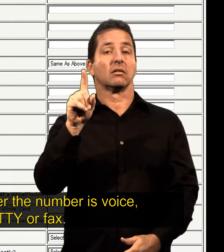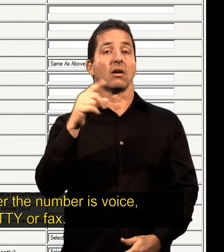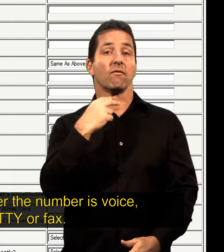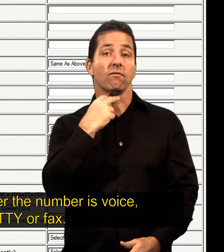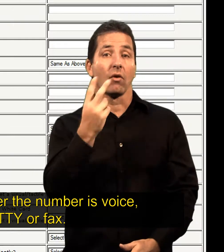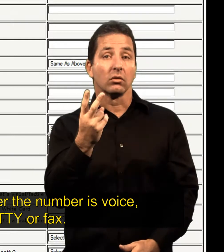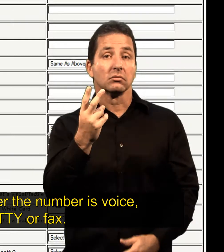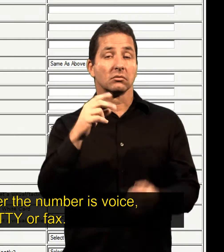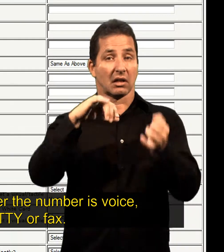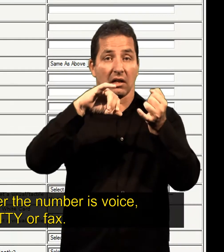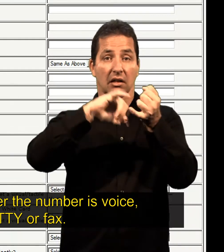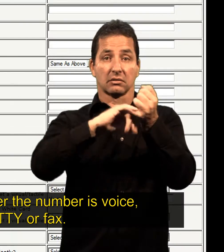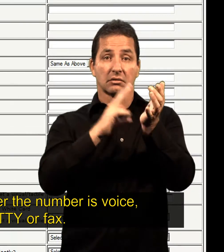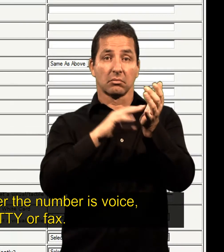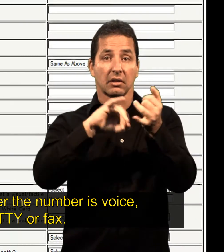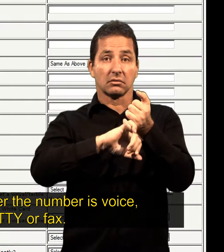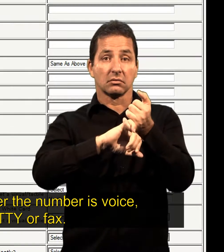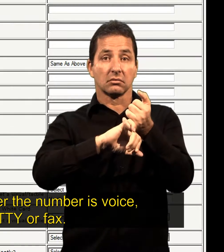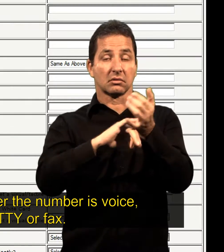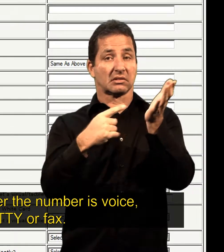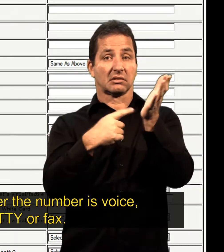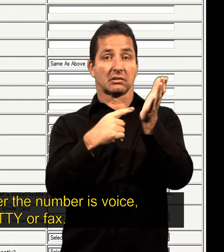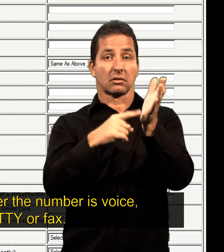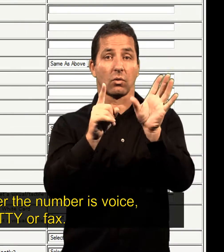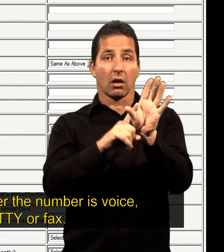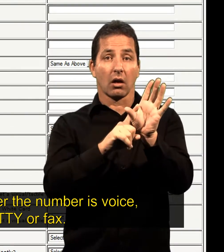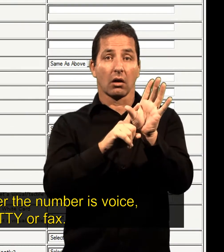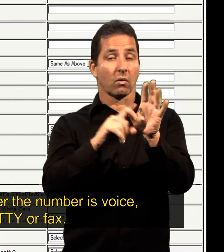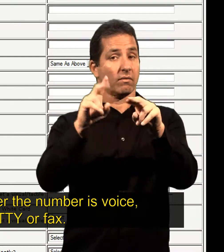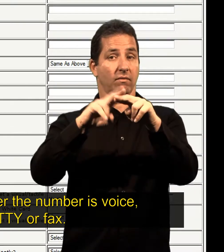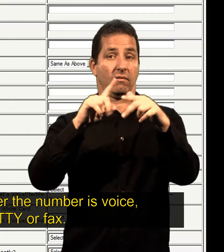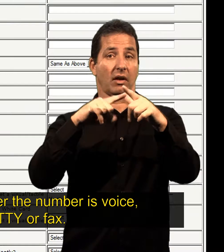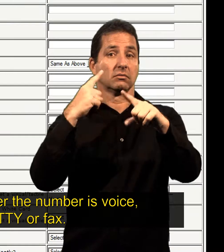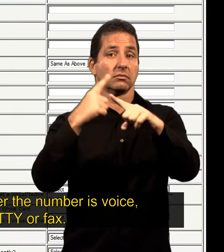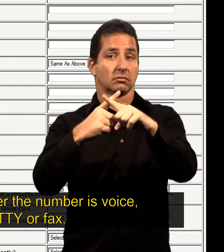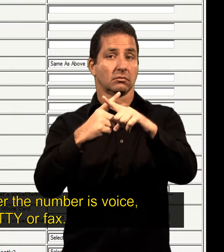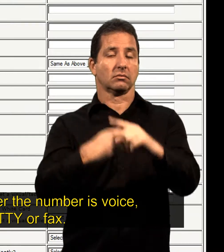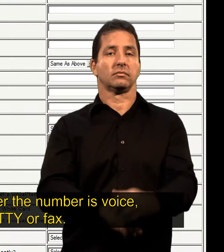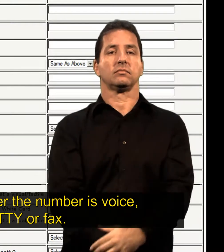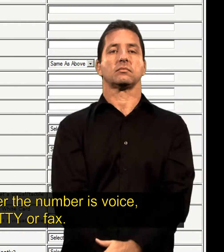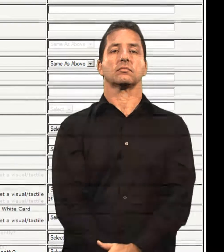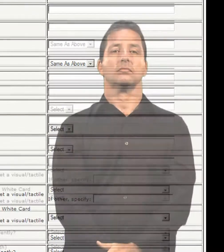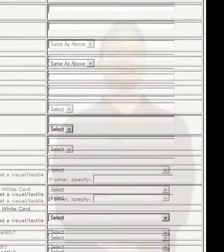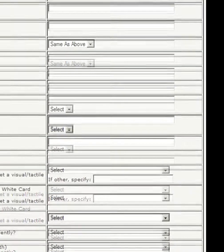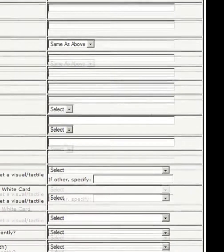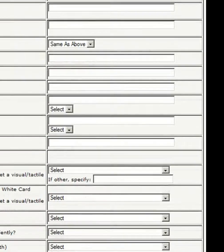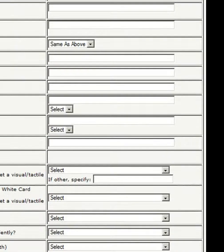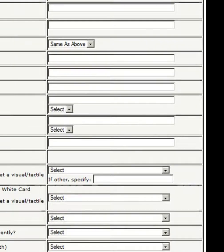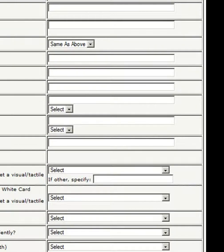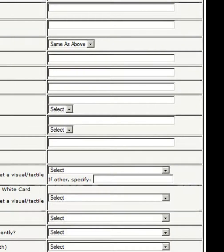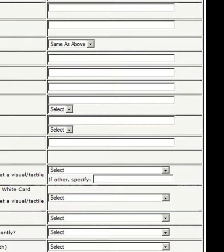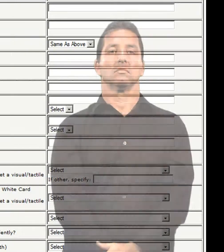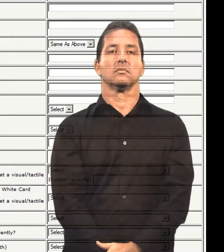Please tick whether the number is voice, SMS, TTY, or fax.